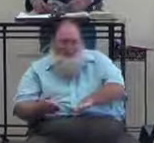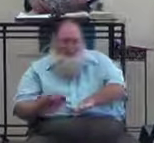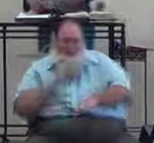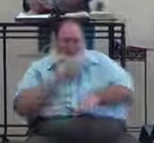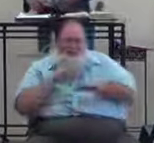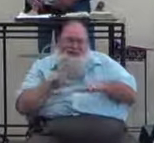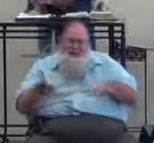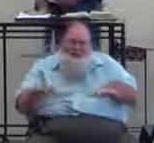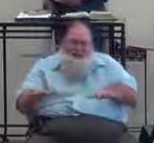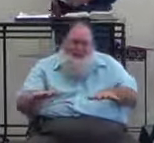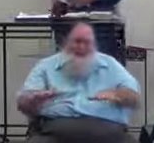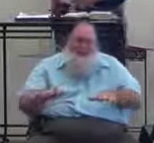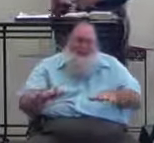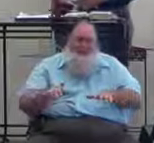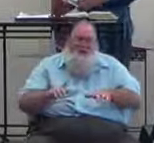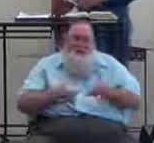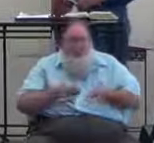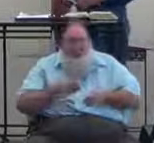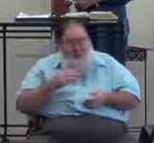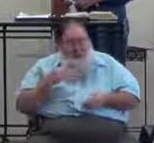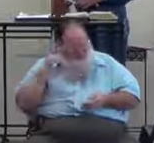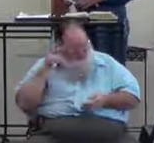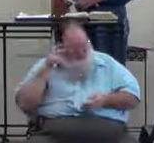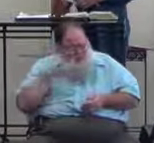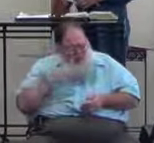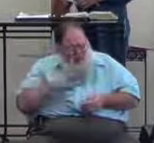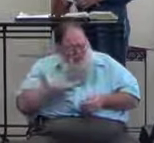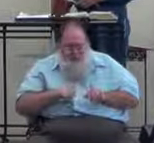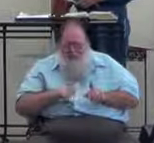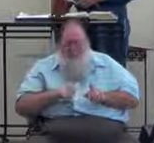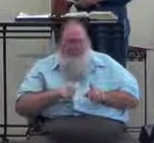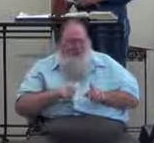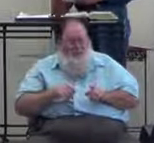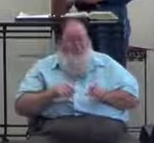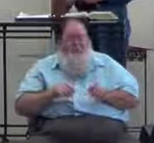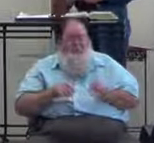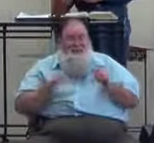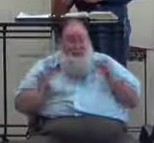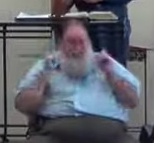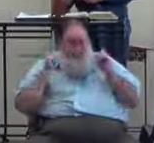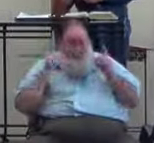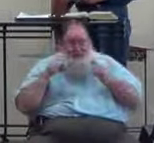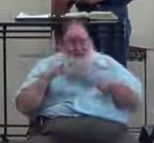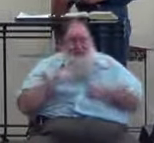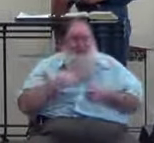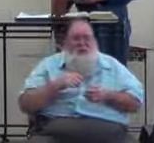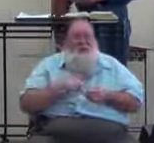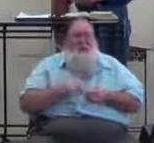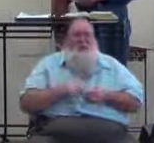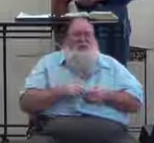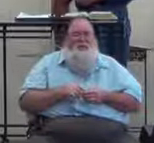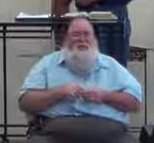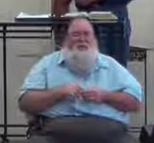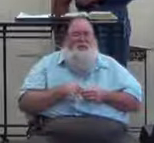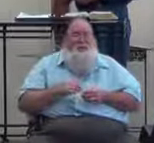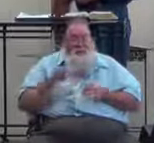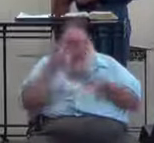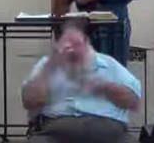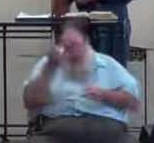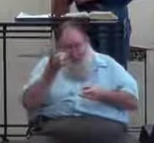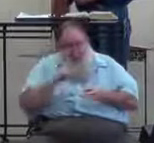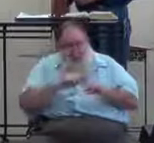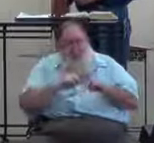is a fascinating place to be. I walked through En Gedi, where David cut off the tassel of Saul and all that story. And